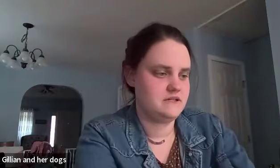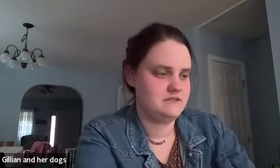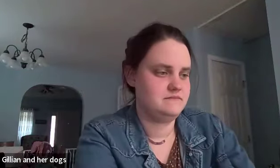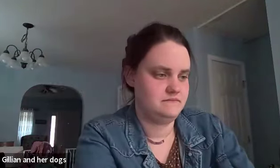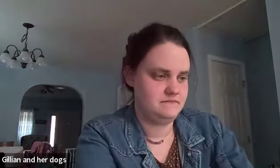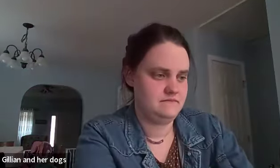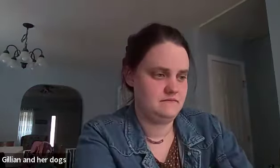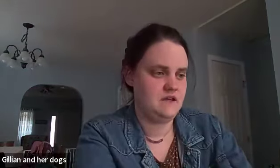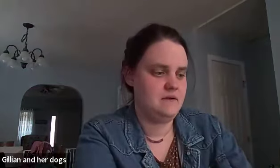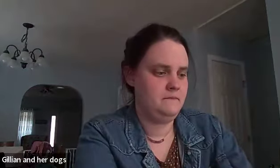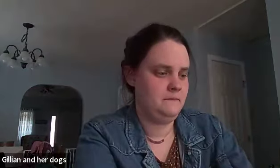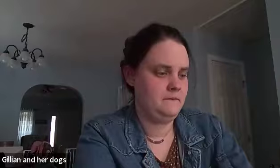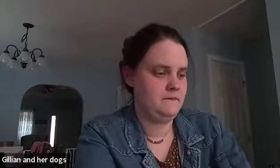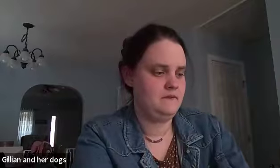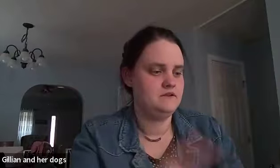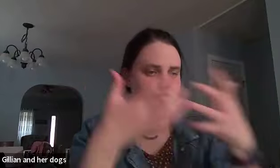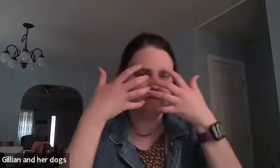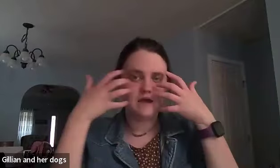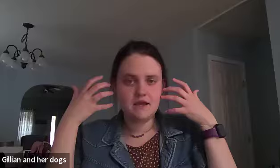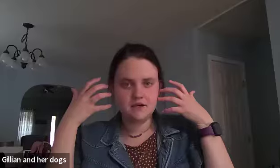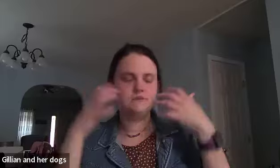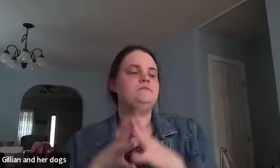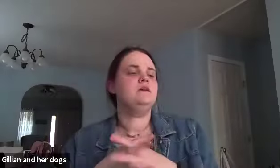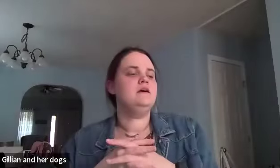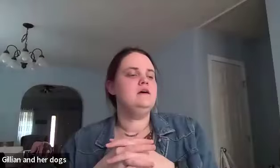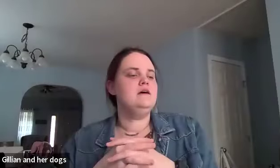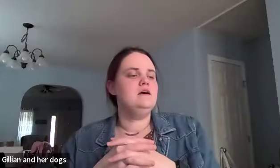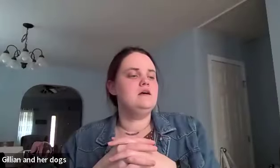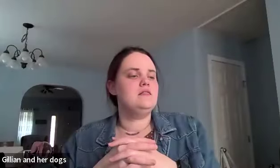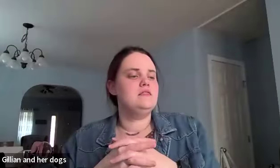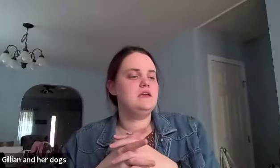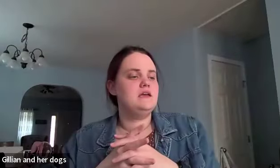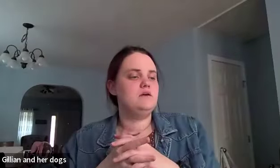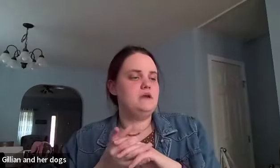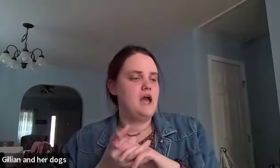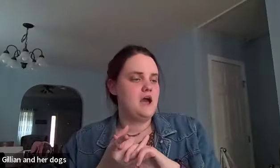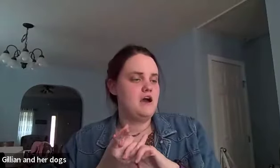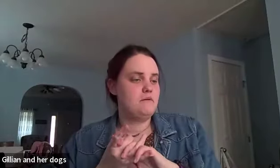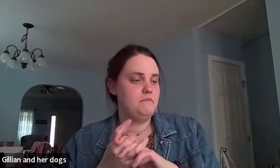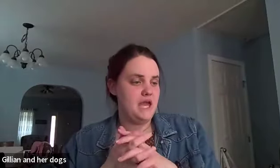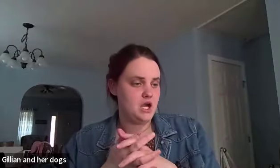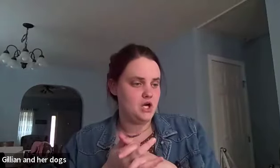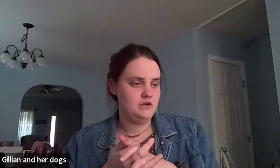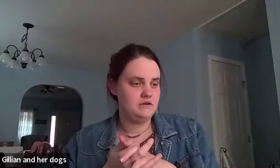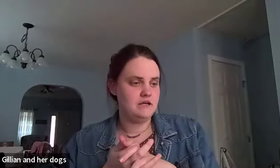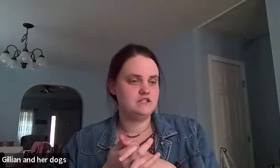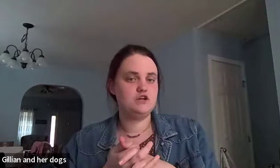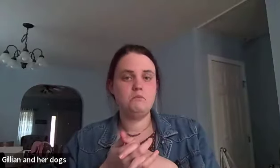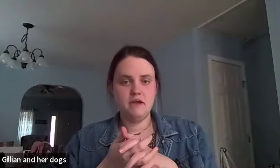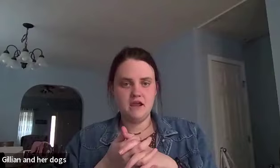face. Okay? So tiger. Then we have bear. And so